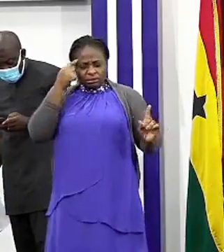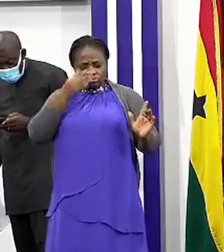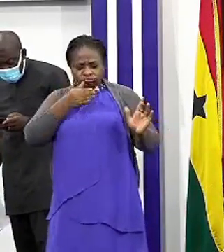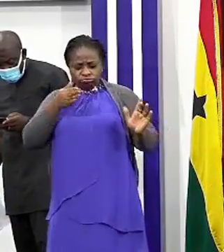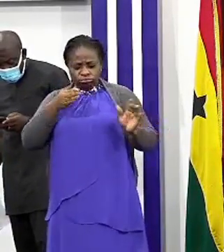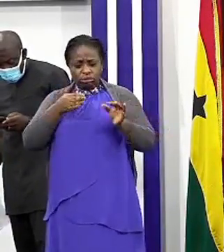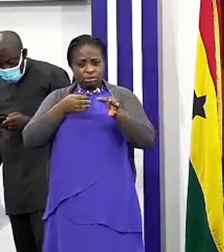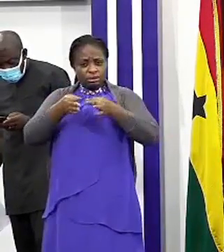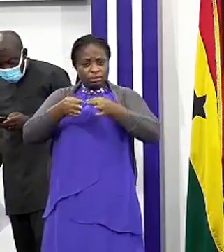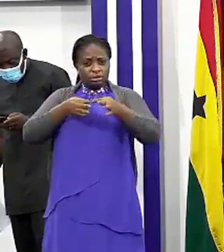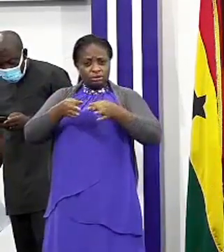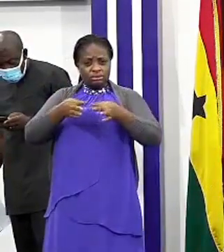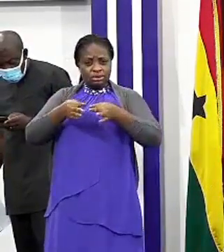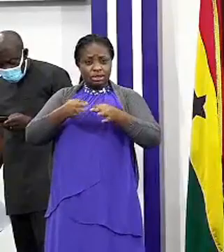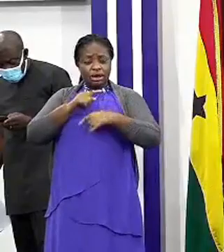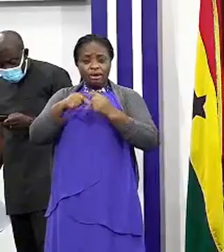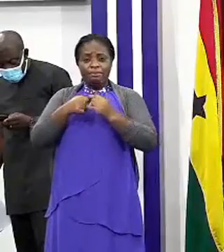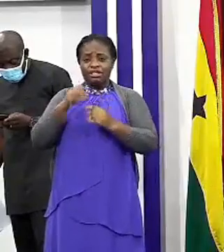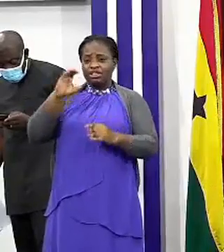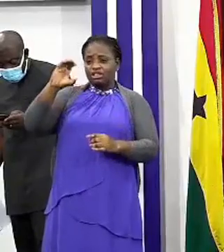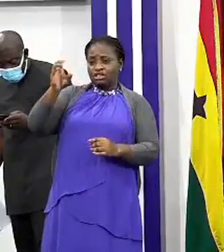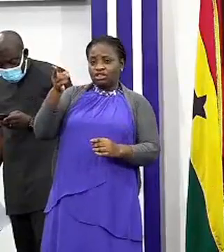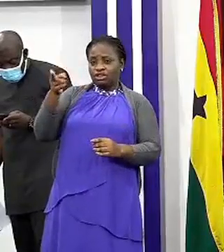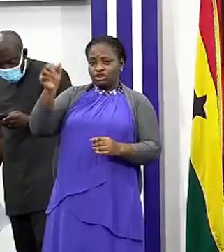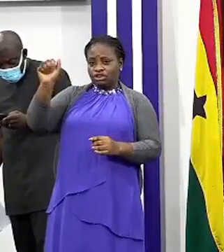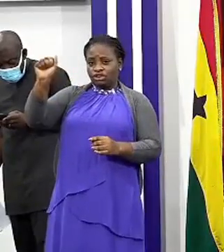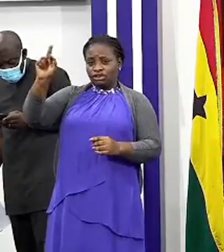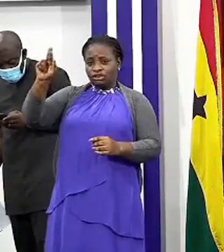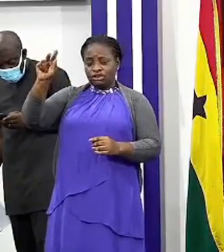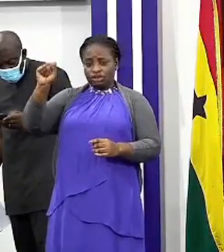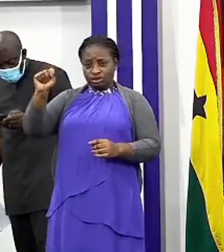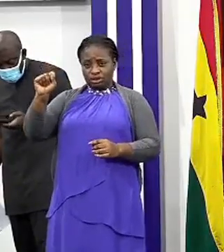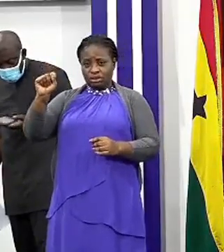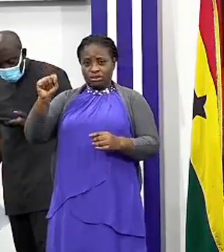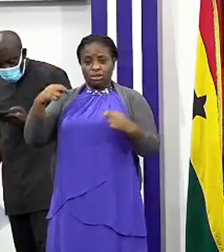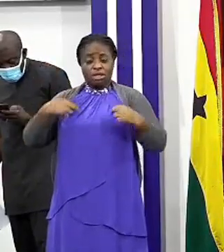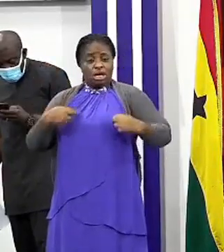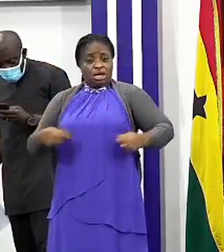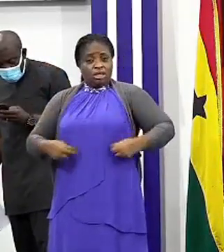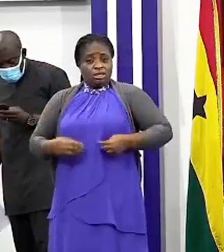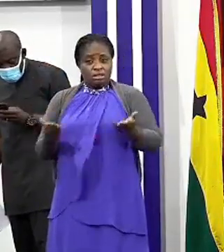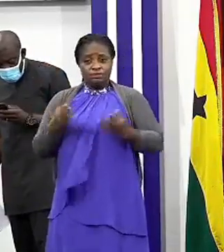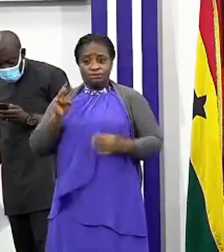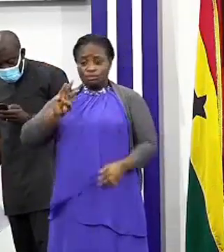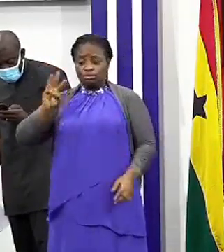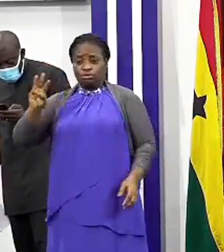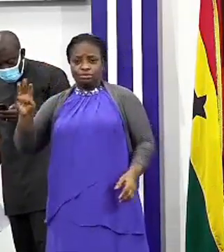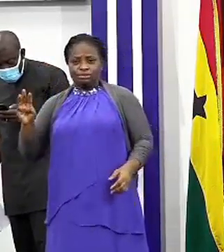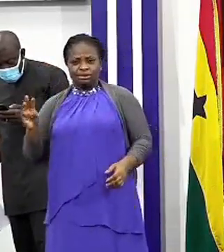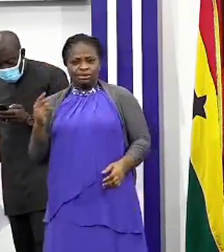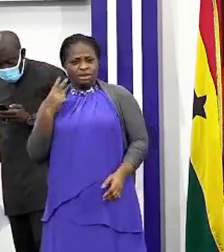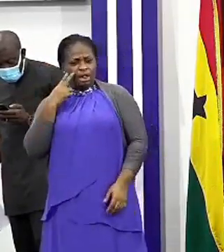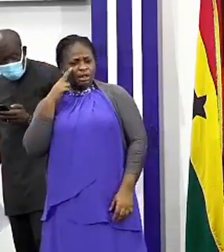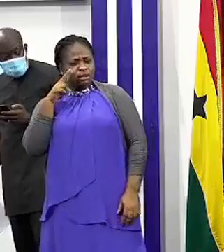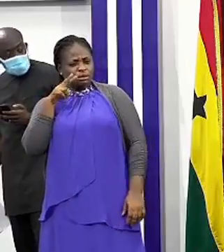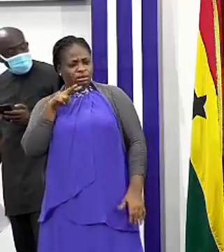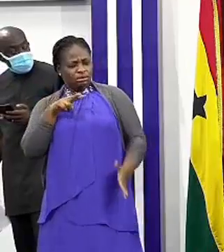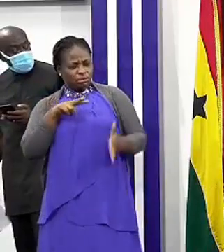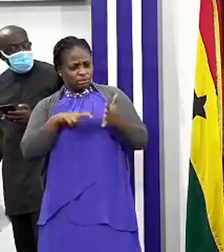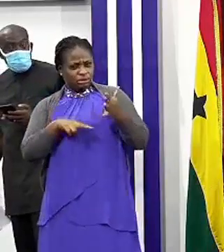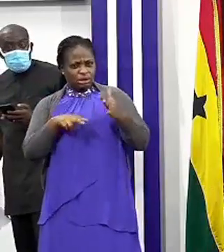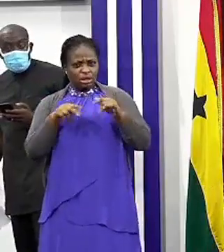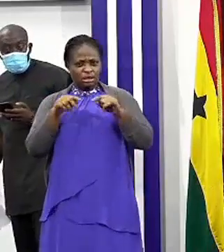the chat on the Ghana Health Service website, looking at the bar, I think it's a line